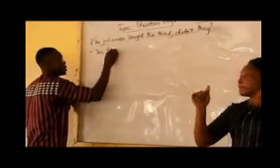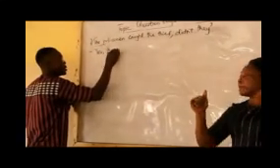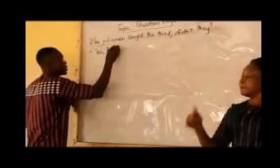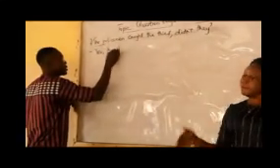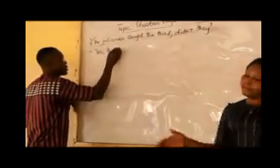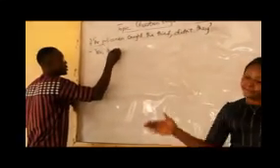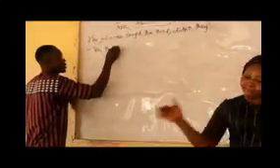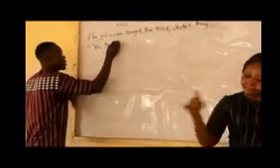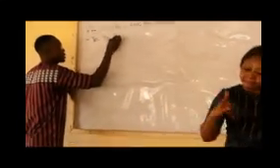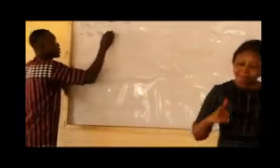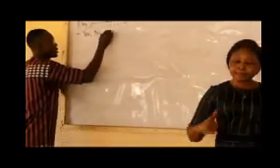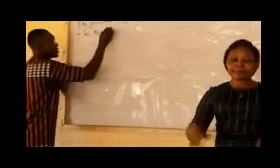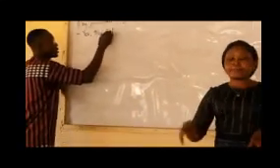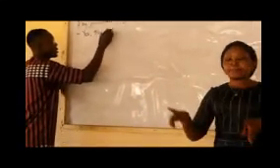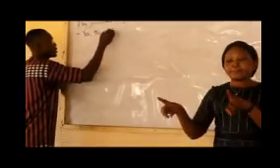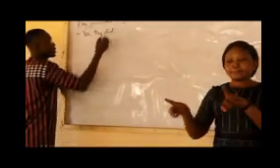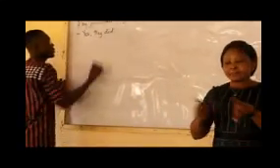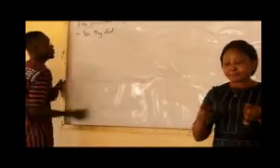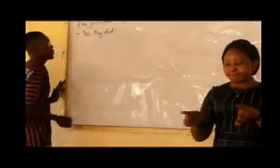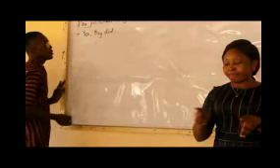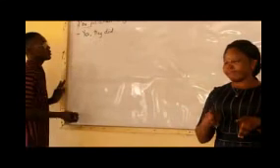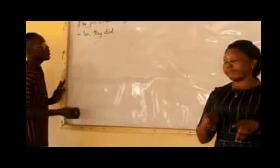they did,